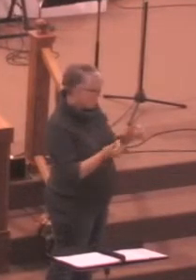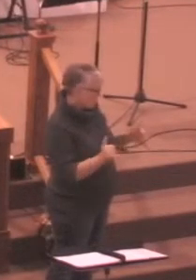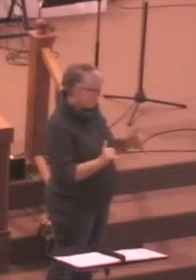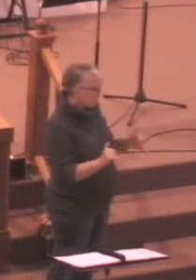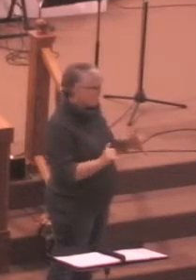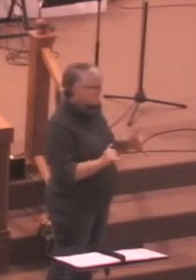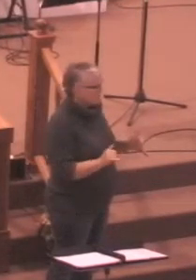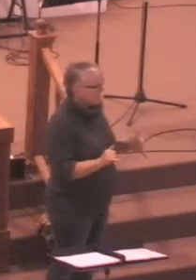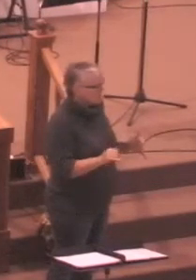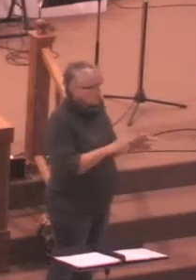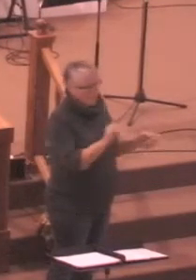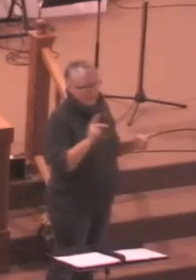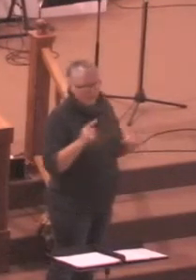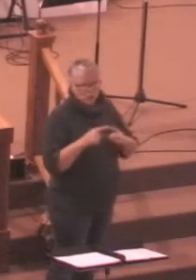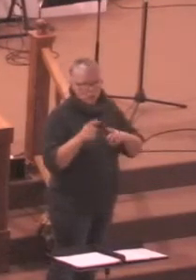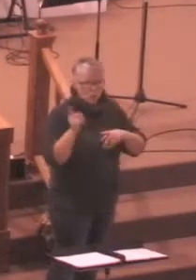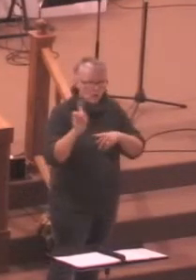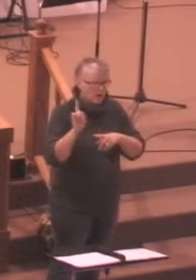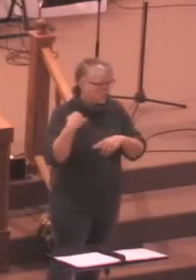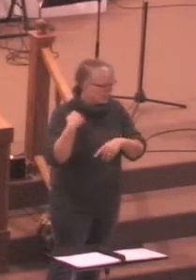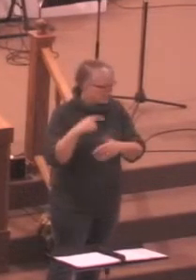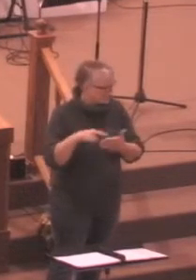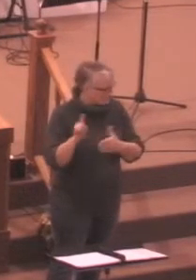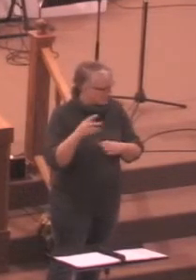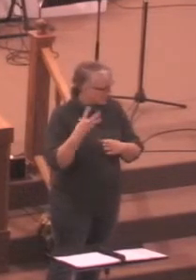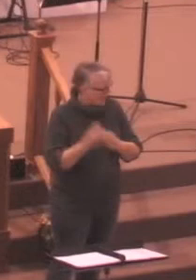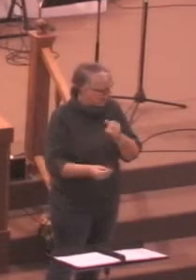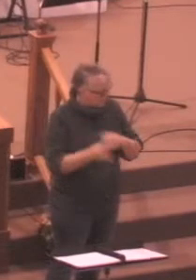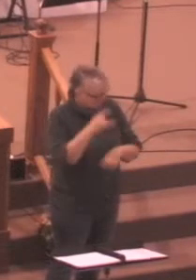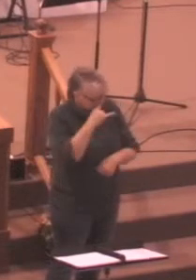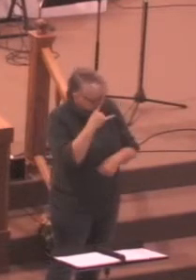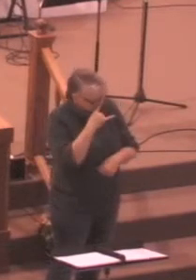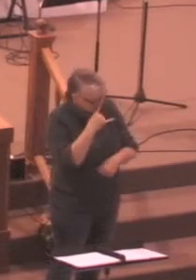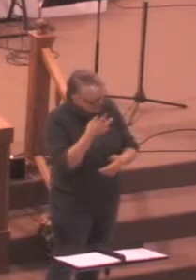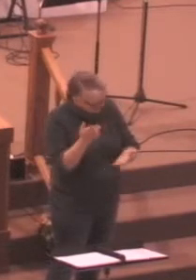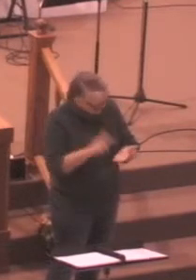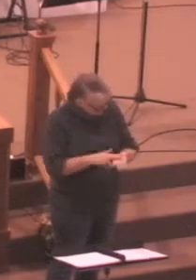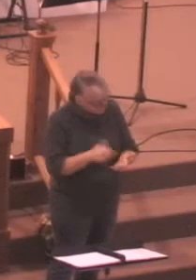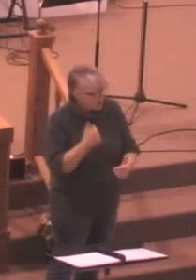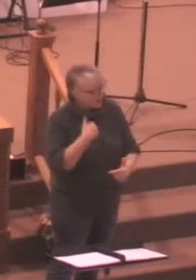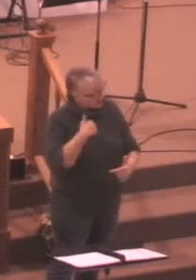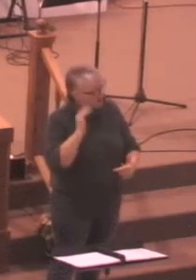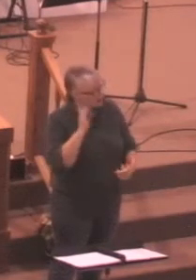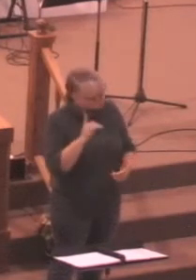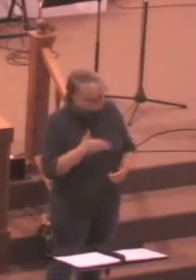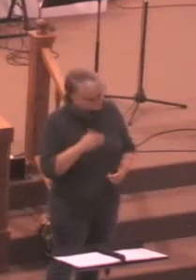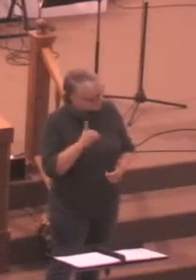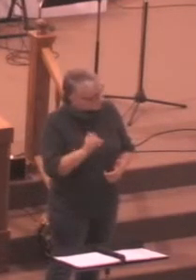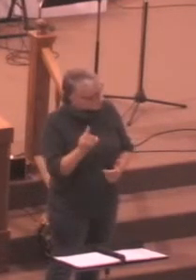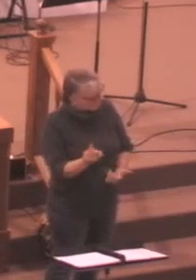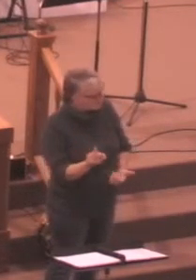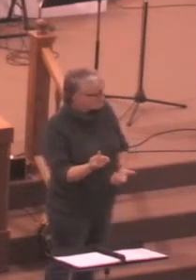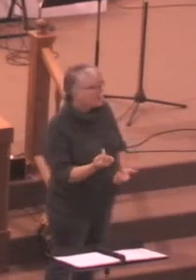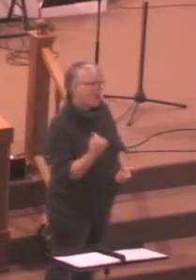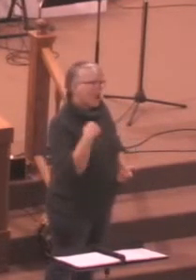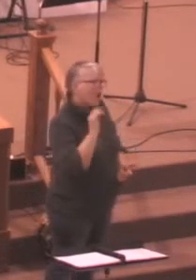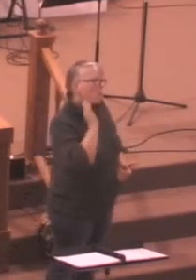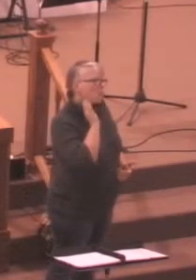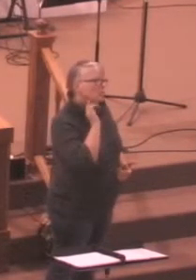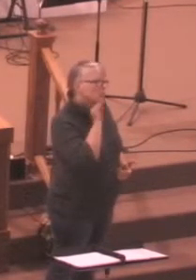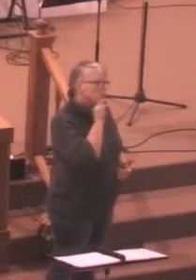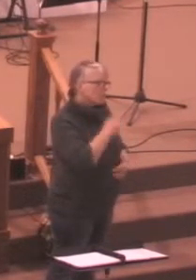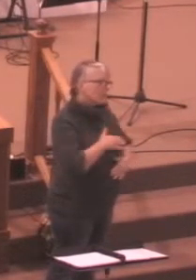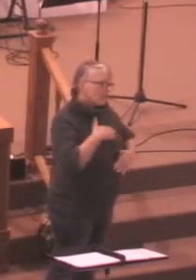checkout spot back by the Pastor JT's office and just sign up that you're going to do a basket, I would greatly appreciate it so we know how many we